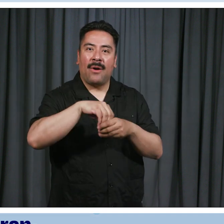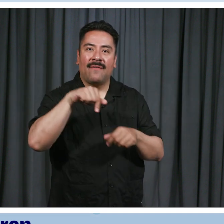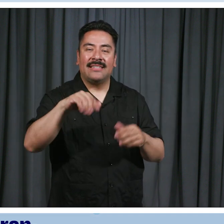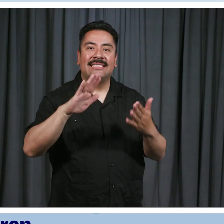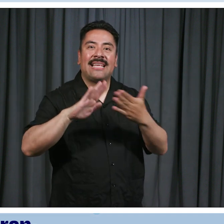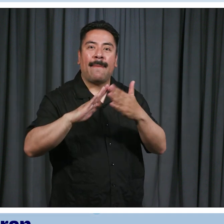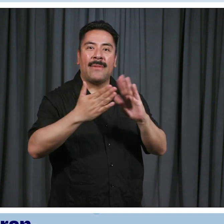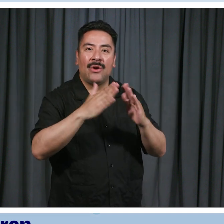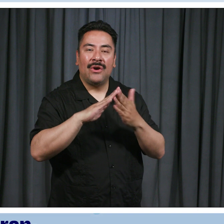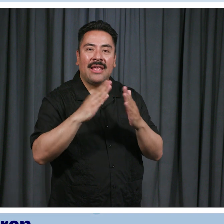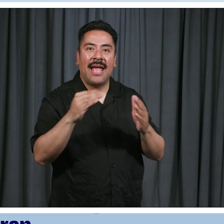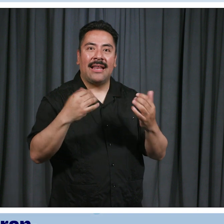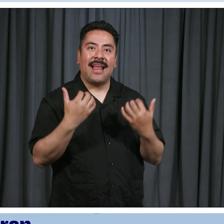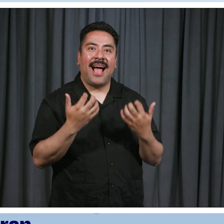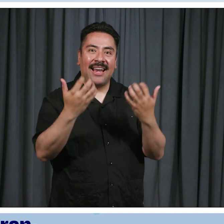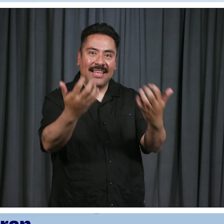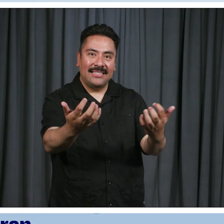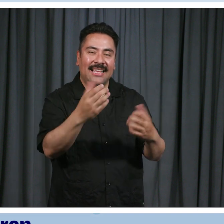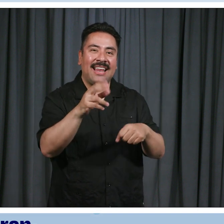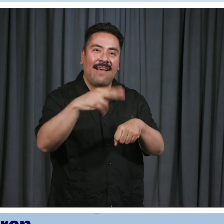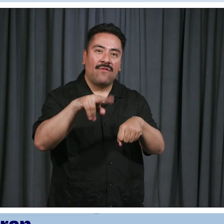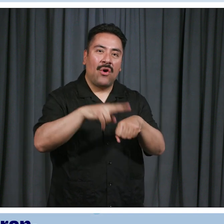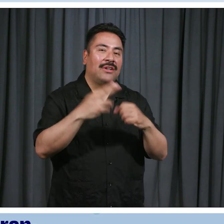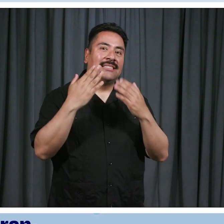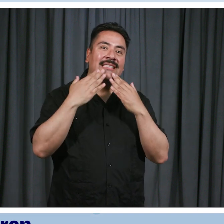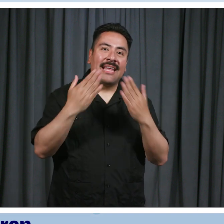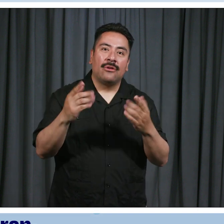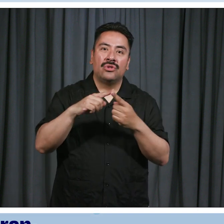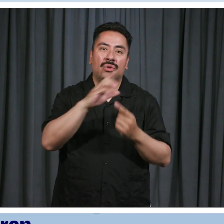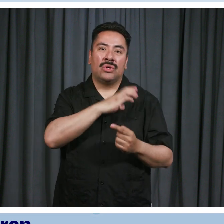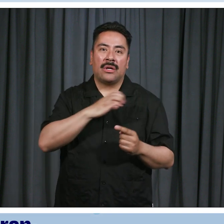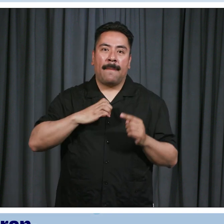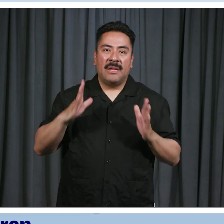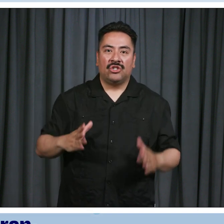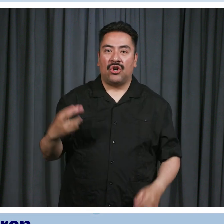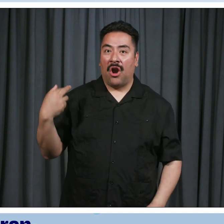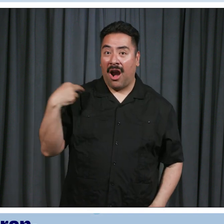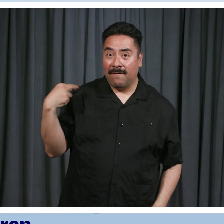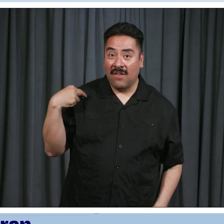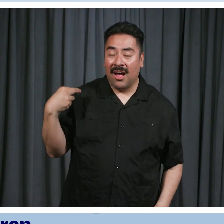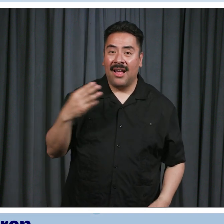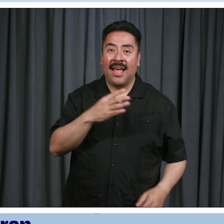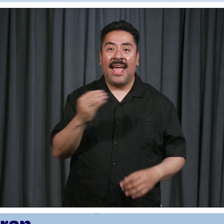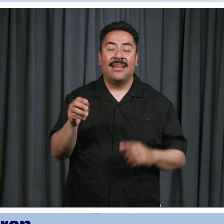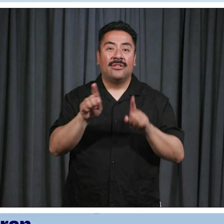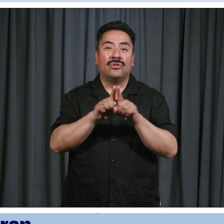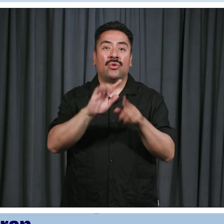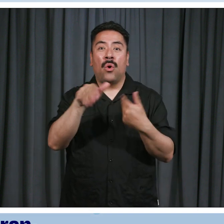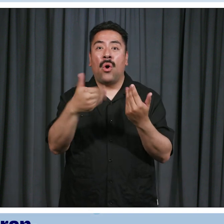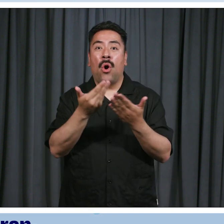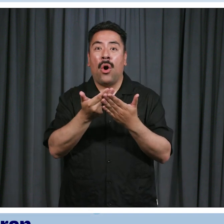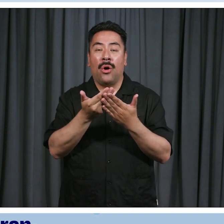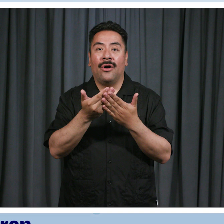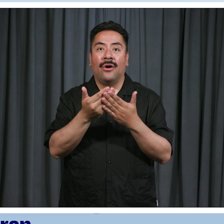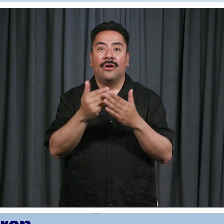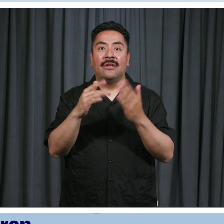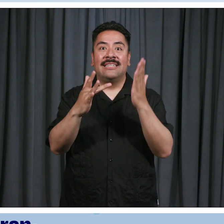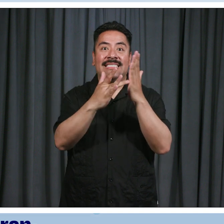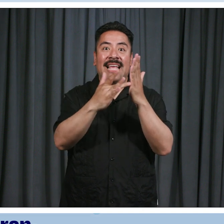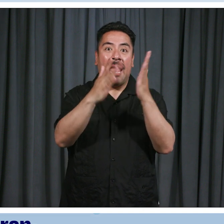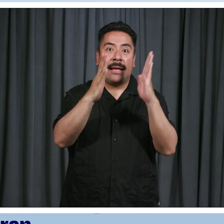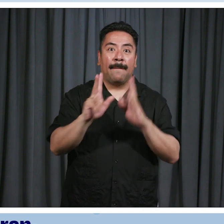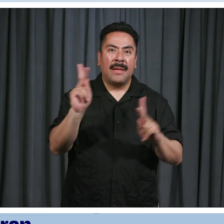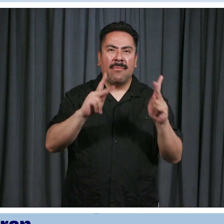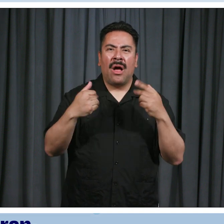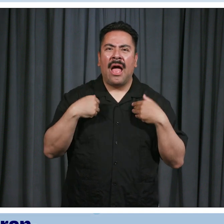this community and audience. And of course, thank you to Commissioner Arfa. And to all of the tech people.